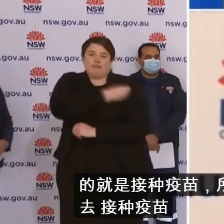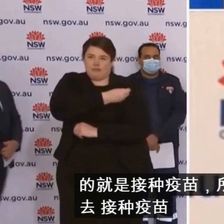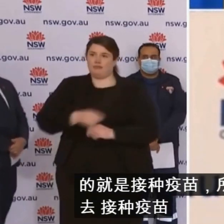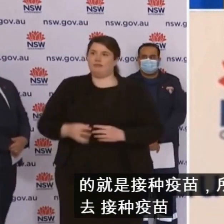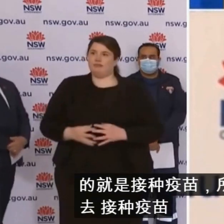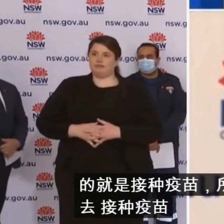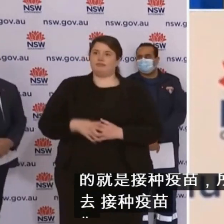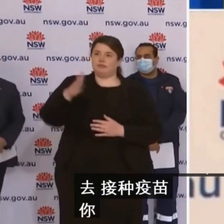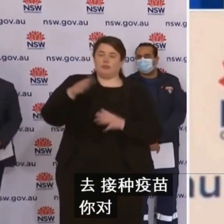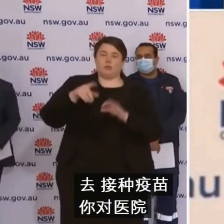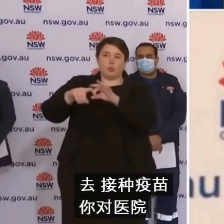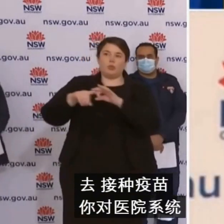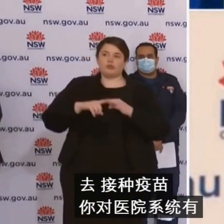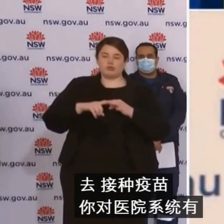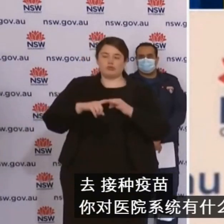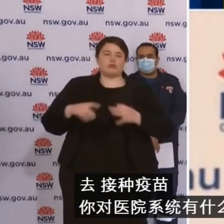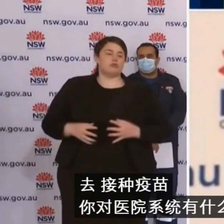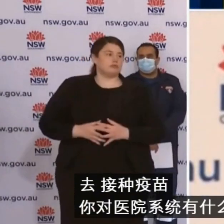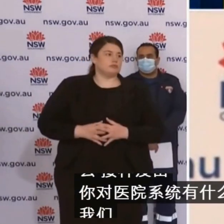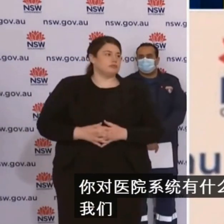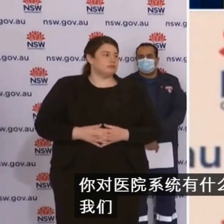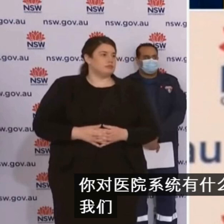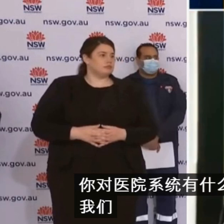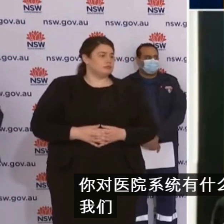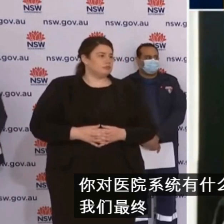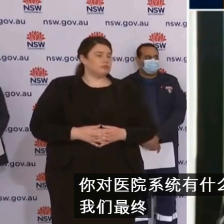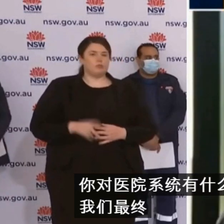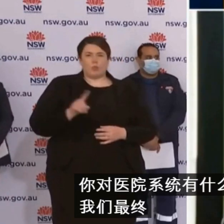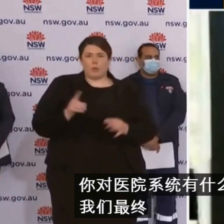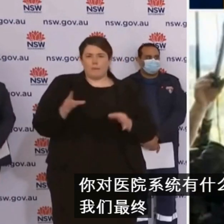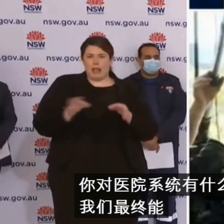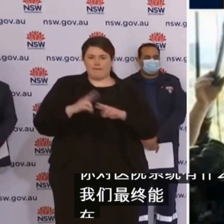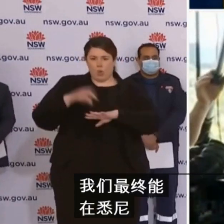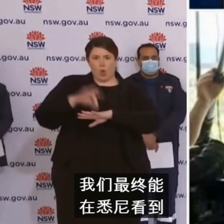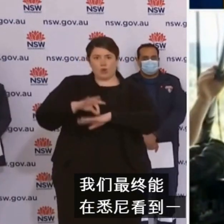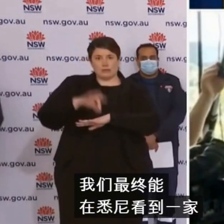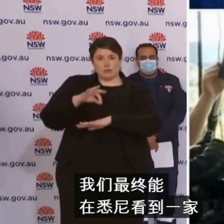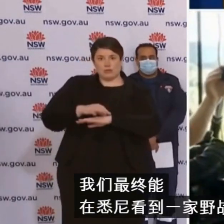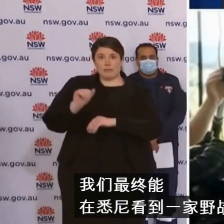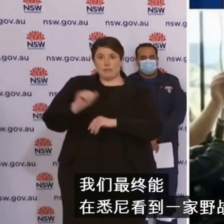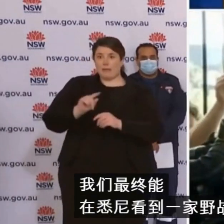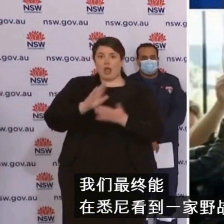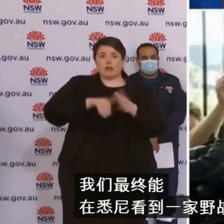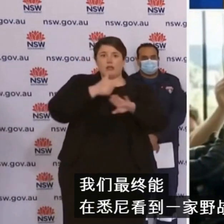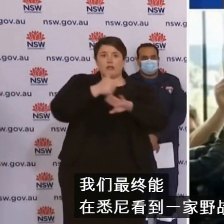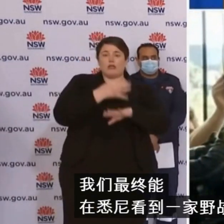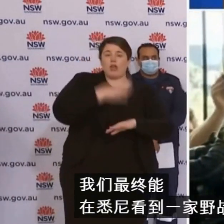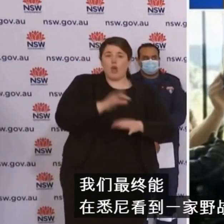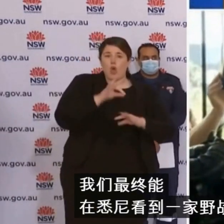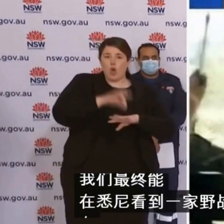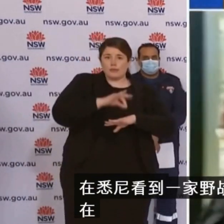Doctor, what plans do you have in place for the hospital system? Could we end up seeing a field hospital in Sydney?